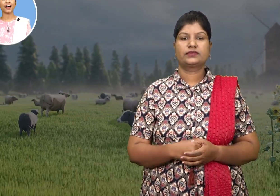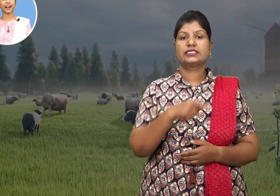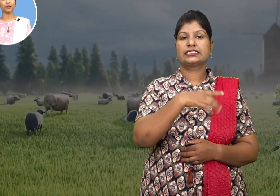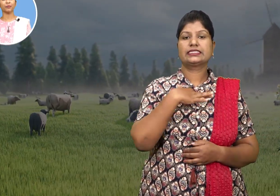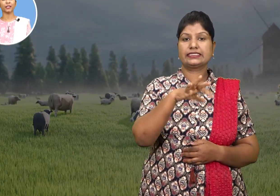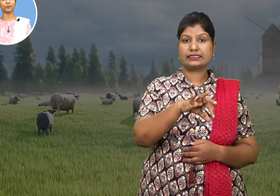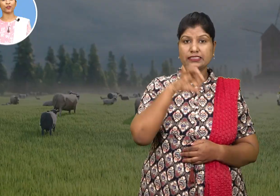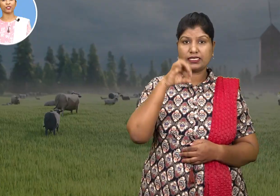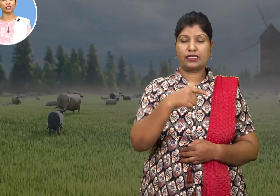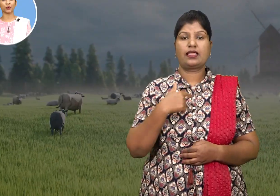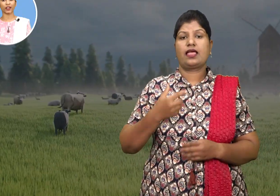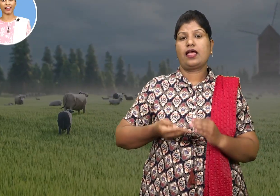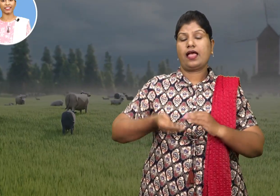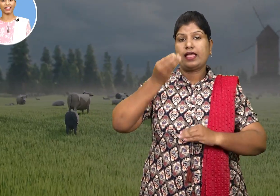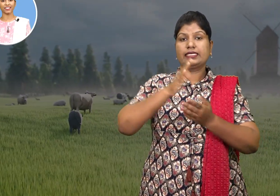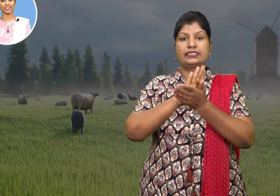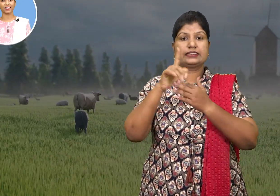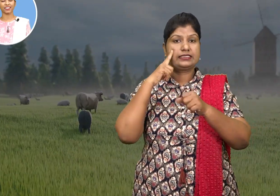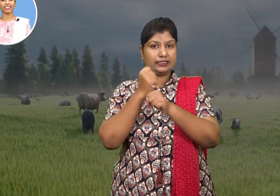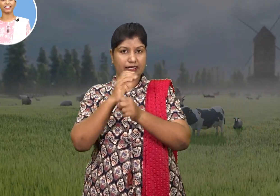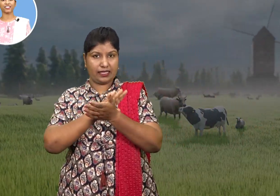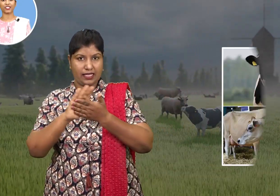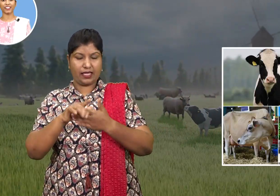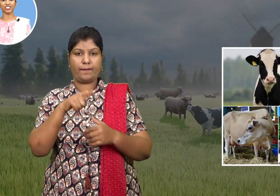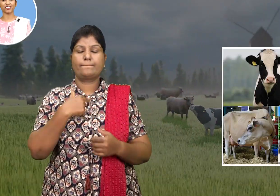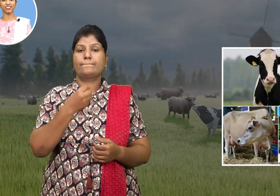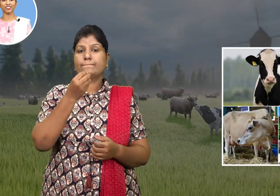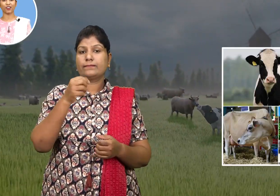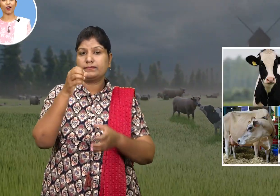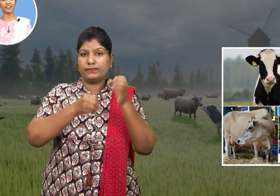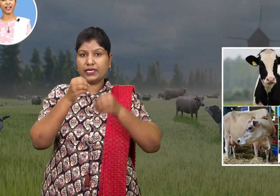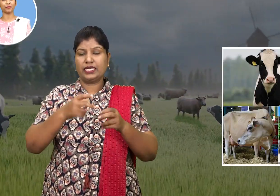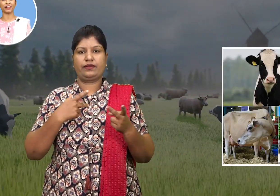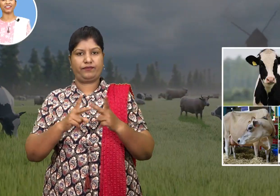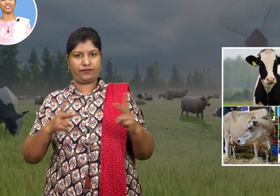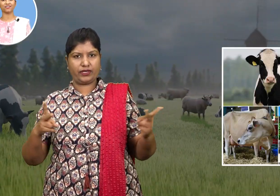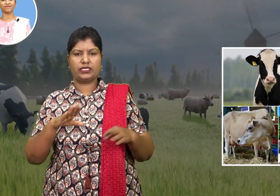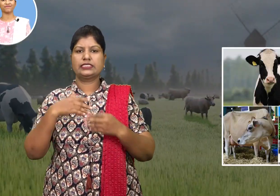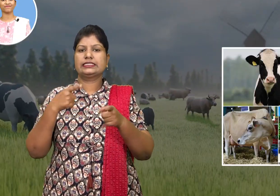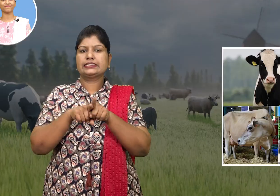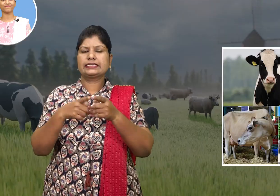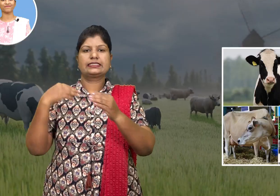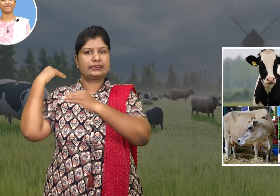Select high milk producing varieties, either traditional or hybrid.